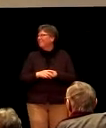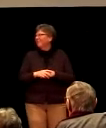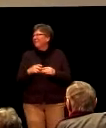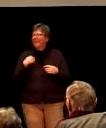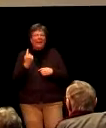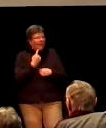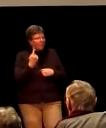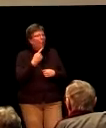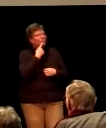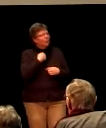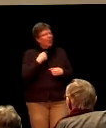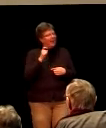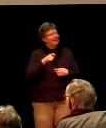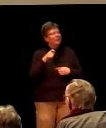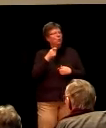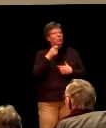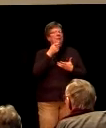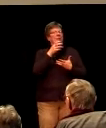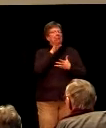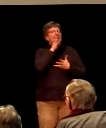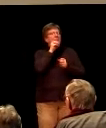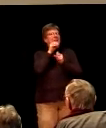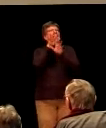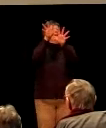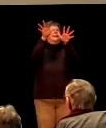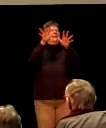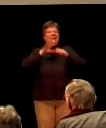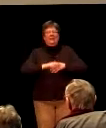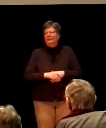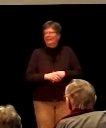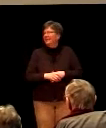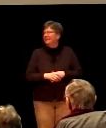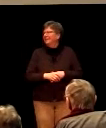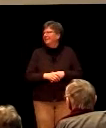I'm always being told that I need to project.